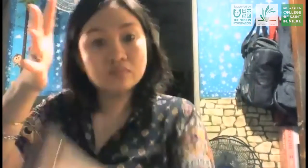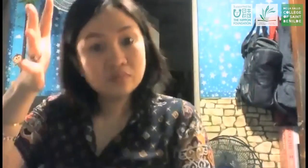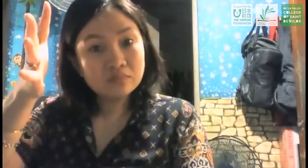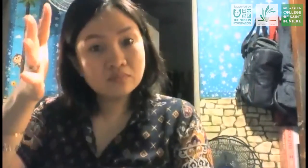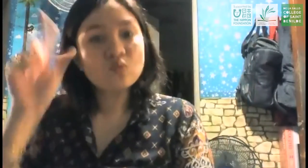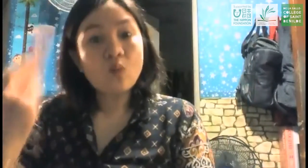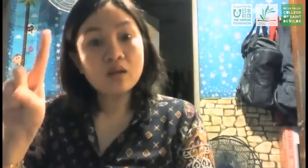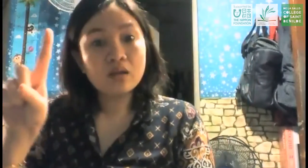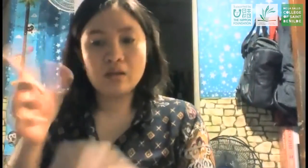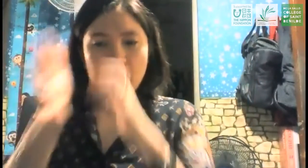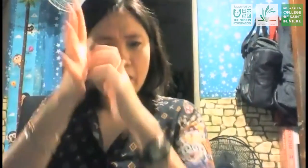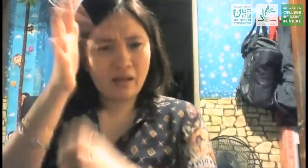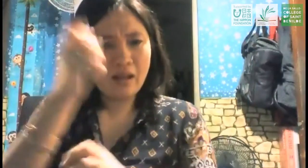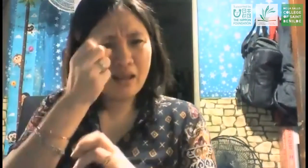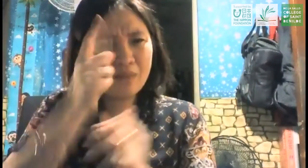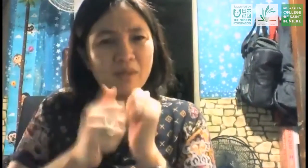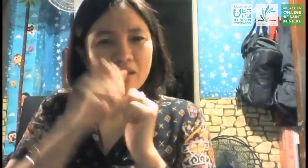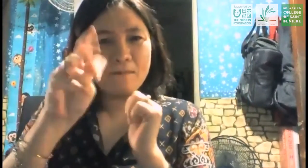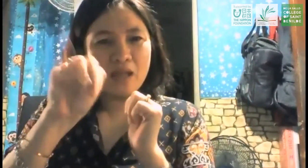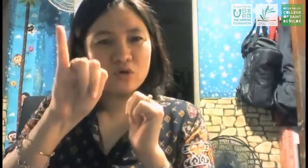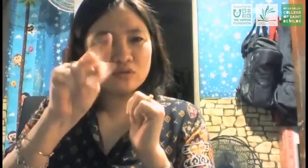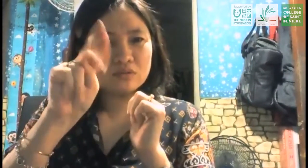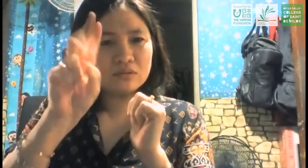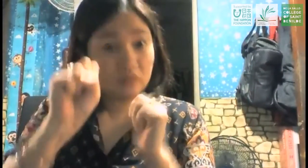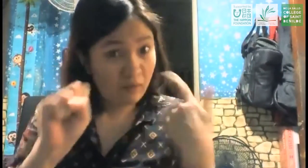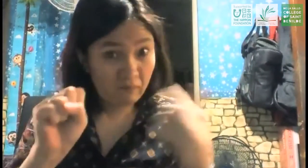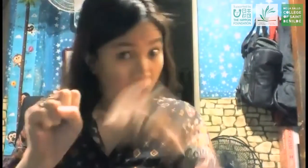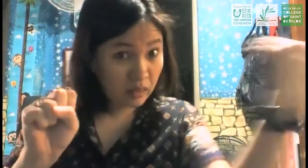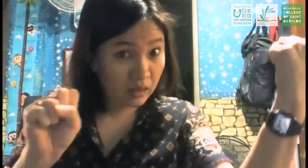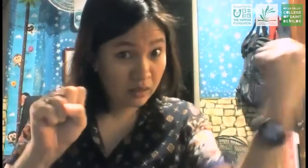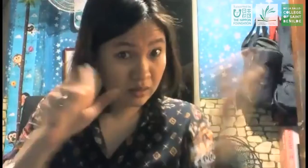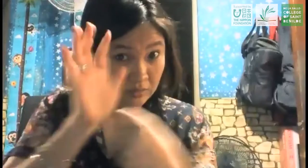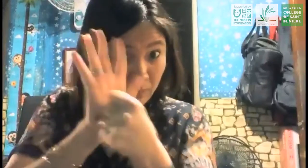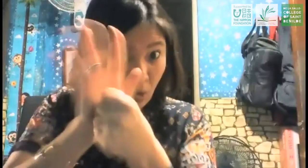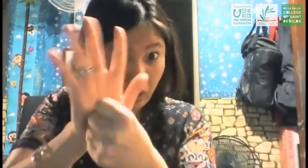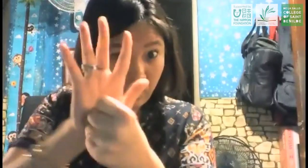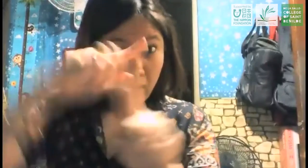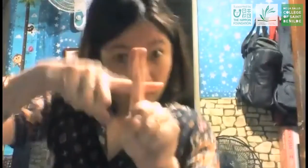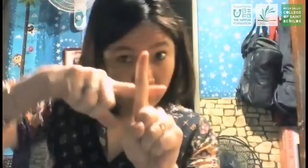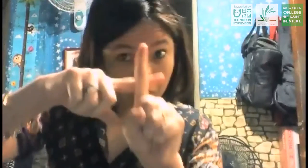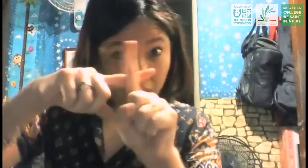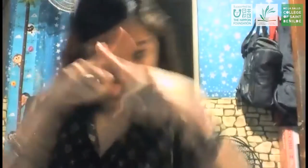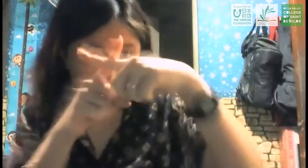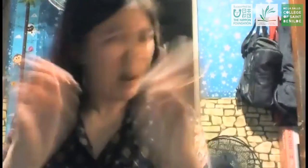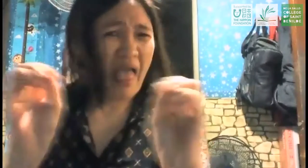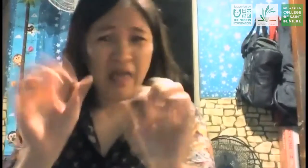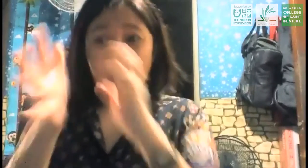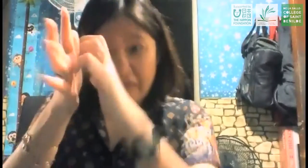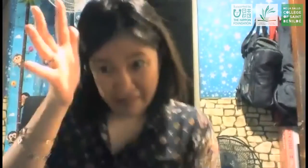3, 2, this, subtraction 1, is equal 1 rather.